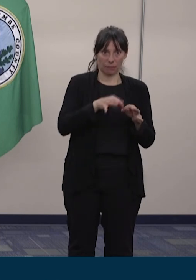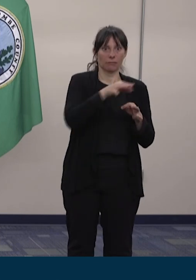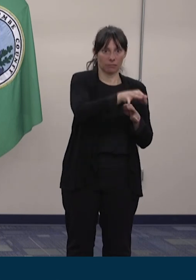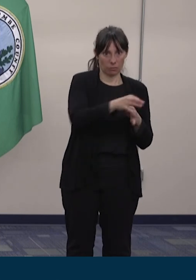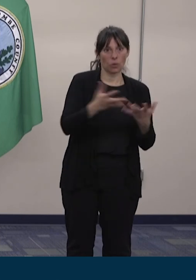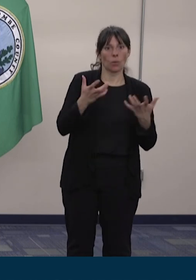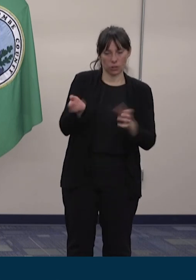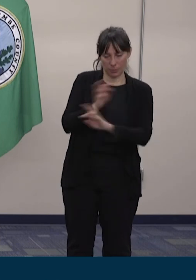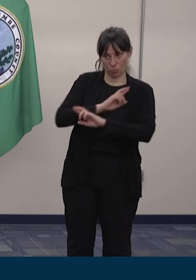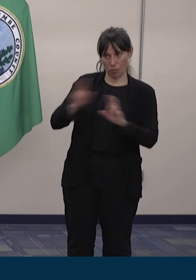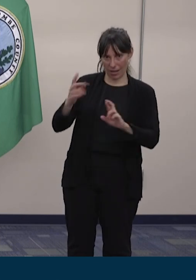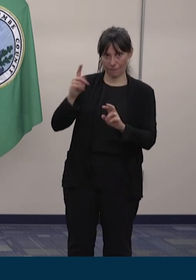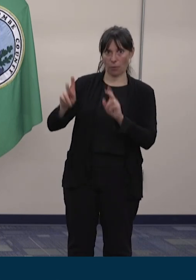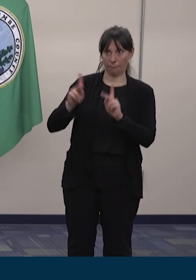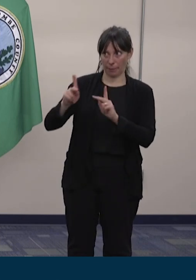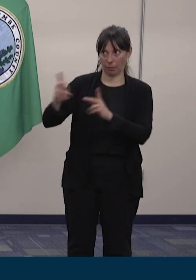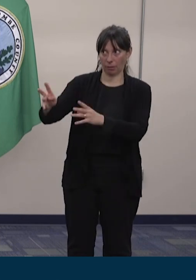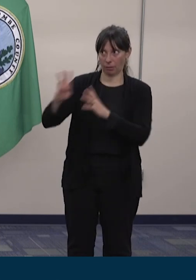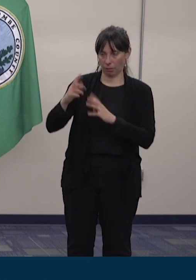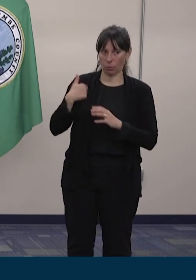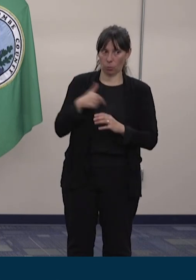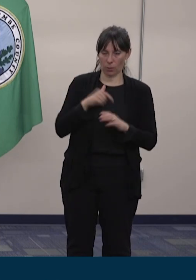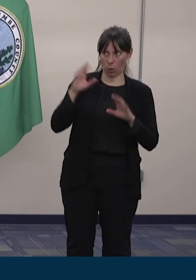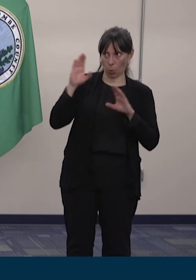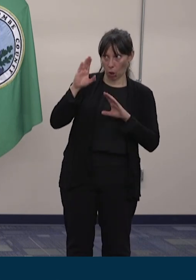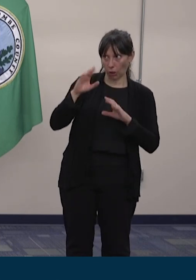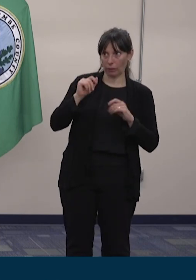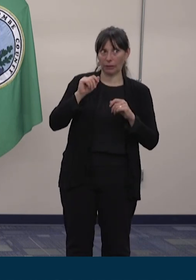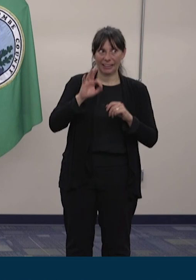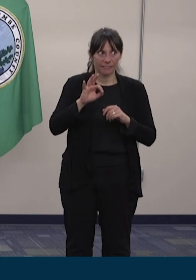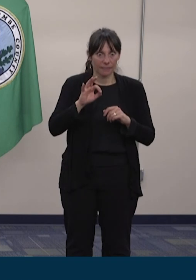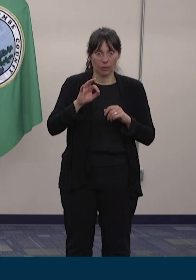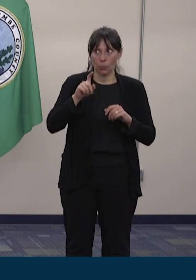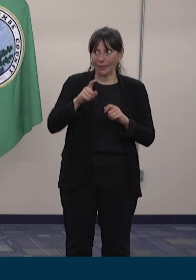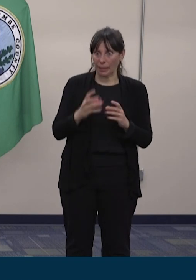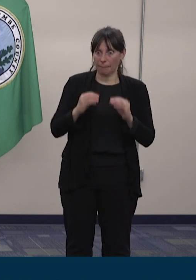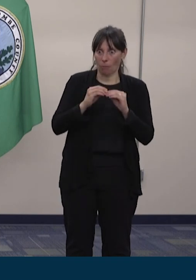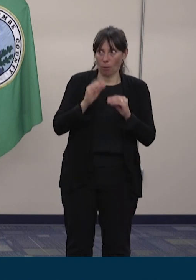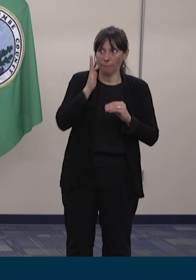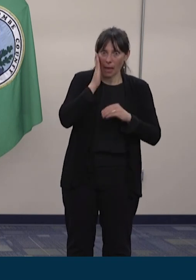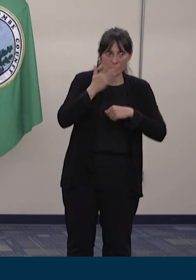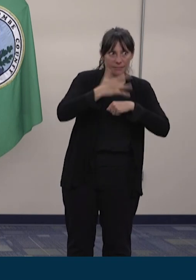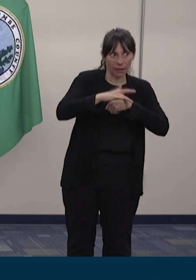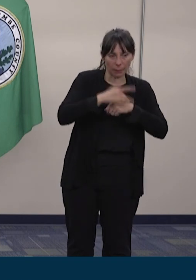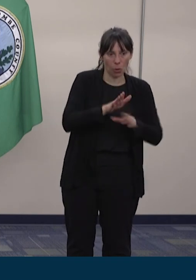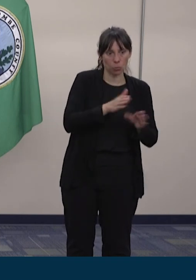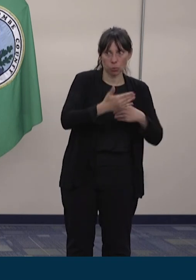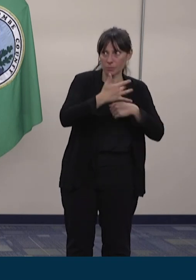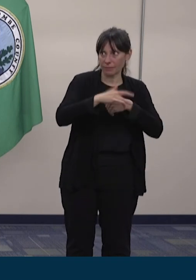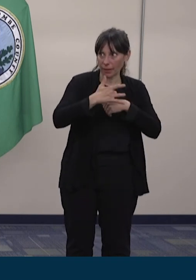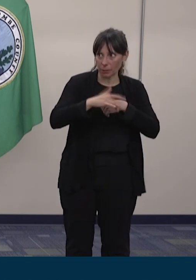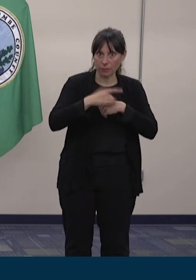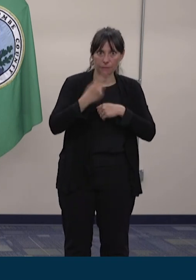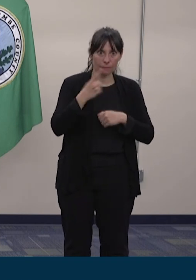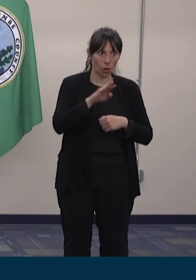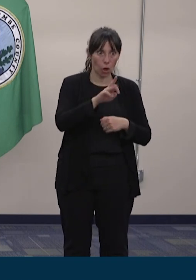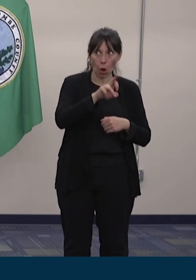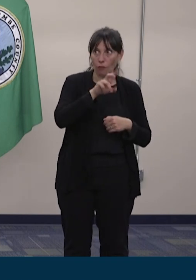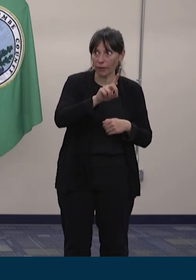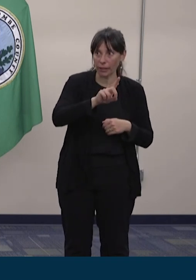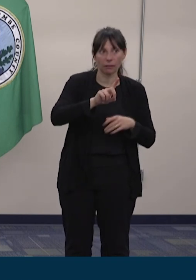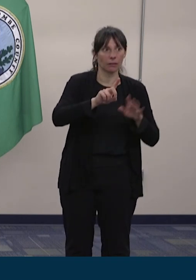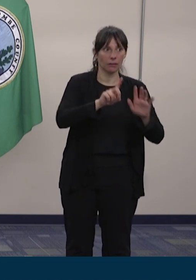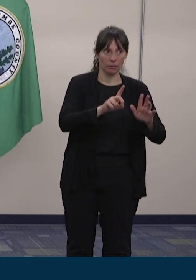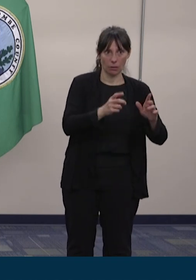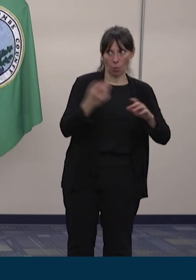the possibility of not having enough beds, both acute care and critical care beds to care for our patients. We did not want